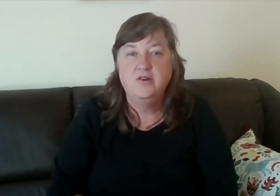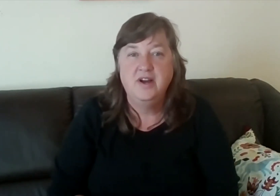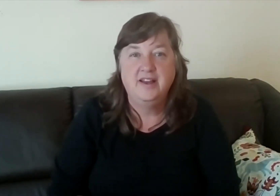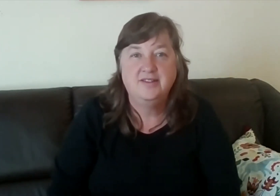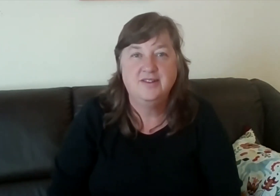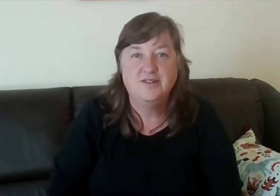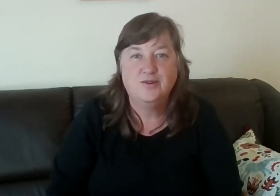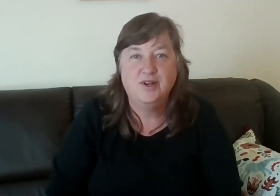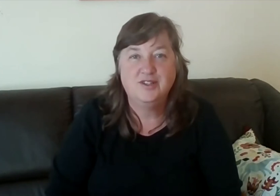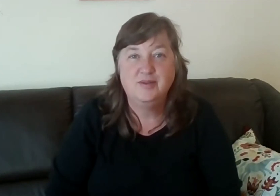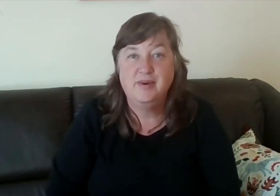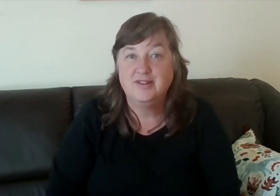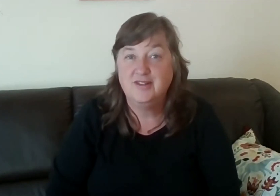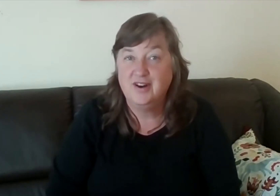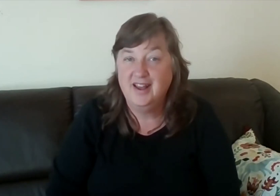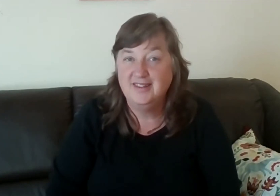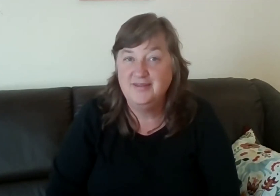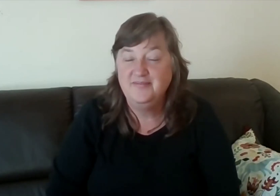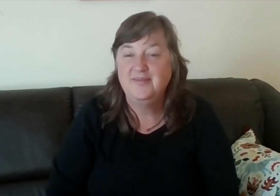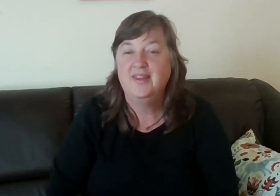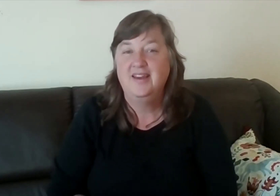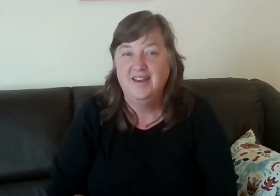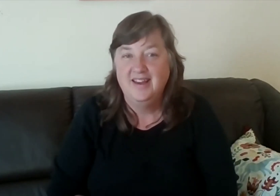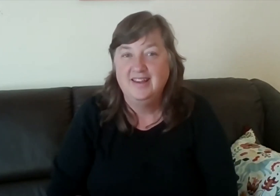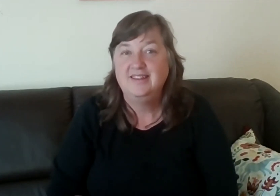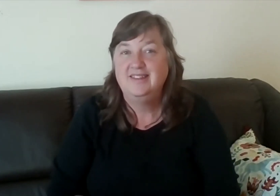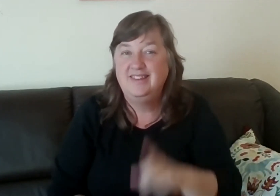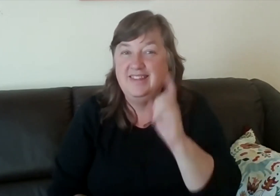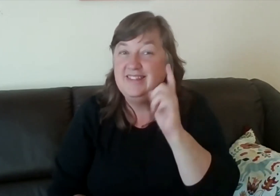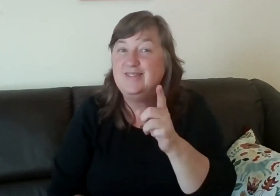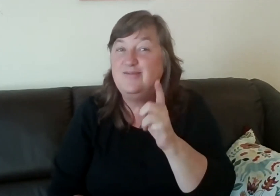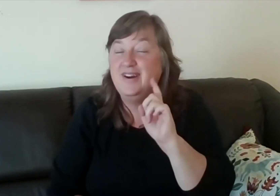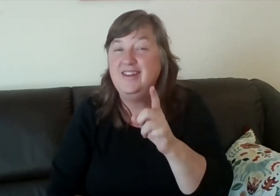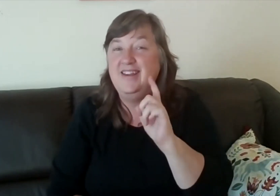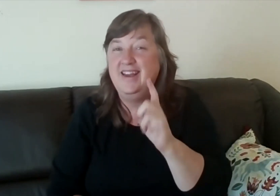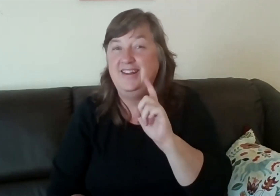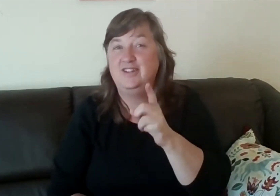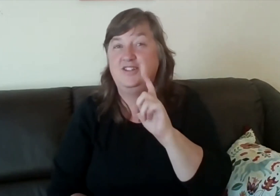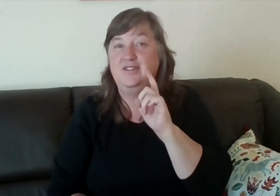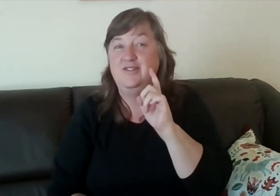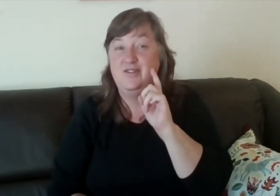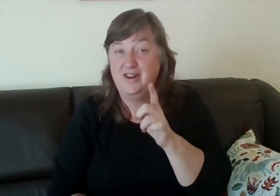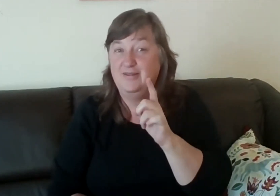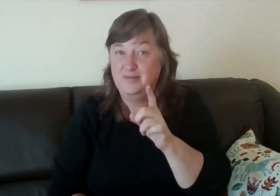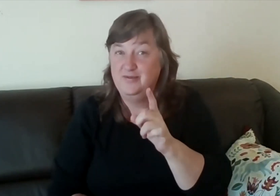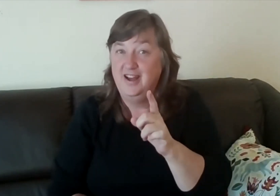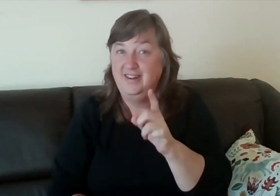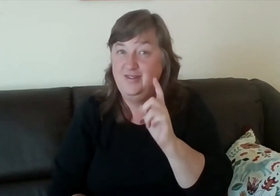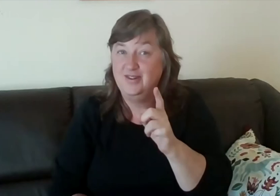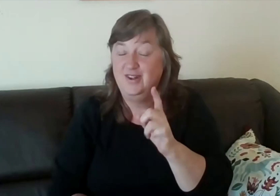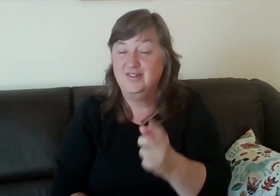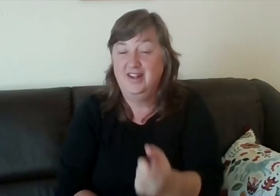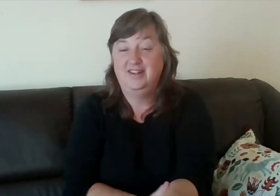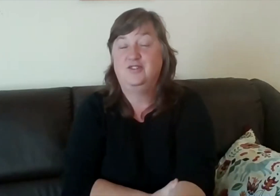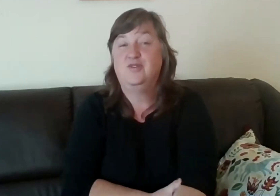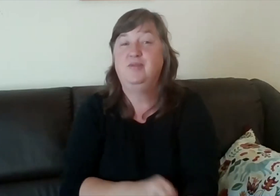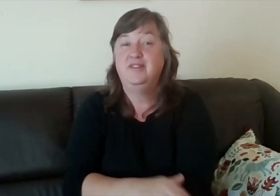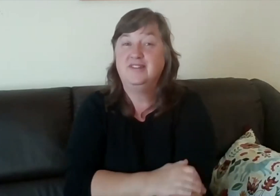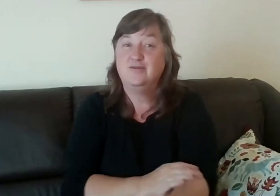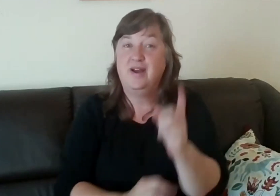Okay, so there's a question about sarcasm. This is where you can get into, you can have some fun and you can also get into trouble. And this is why it